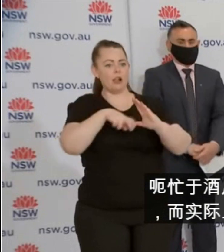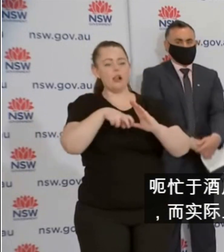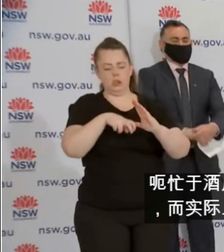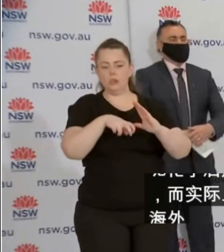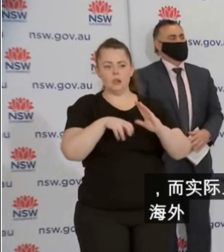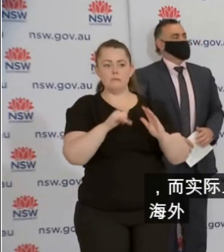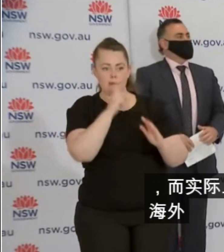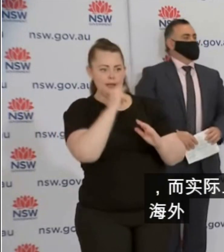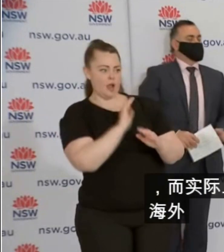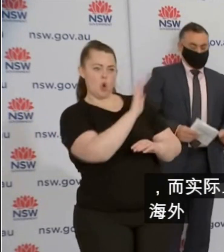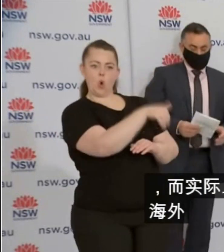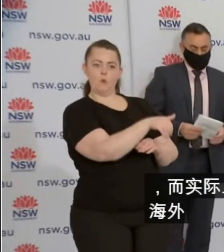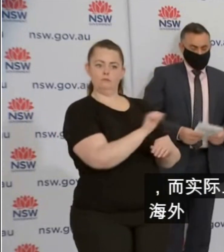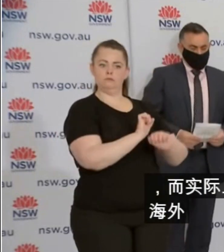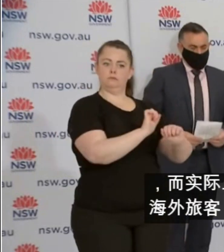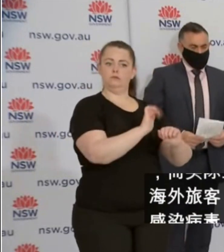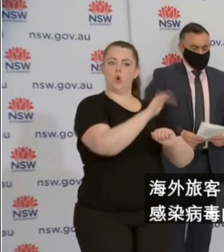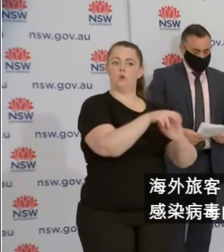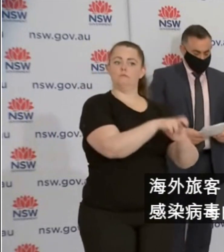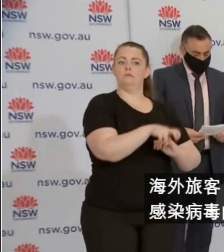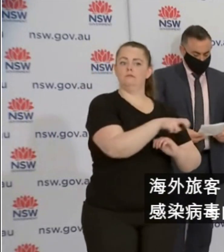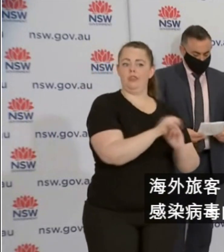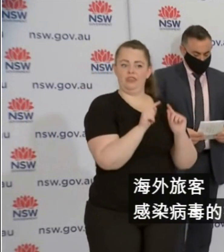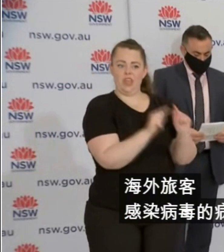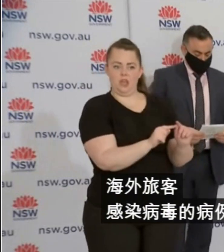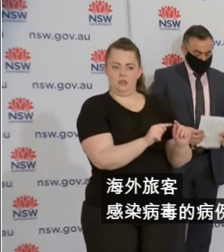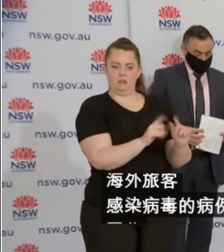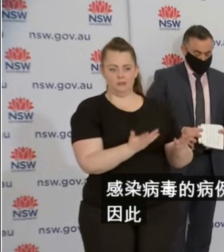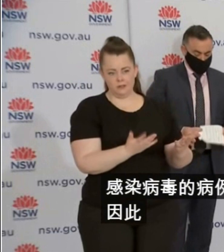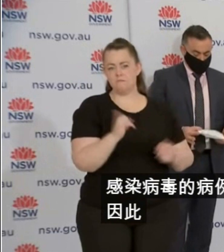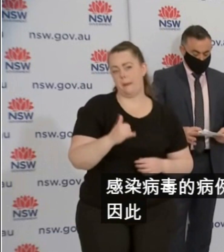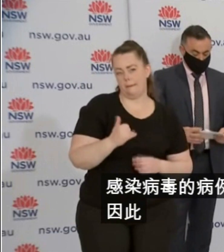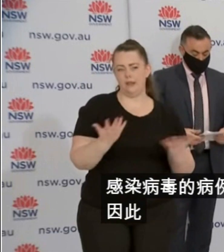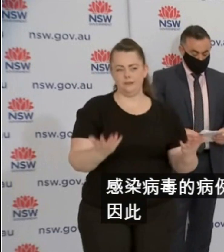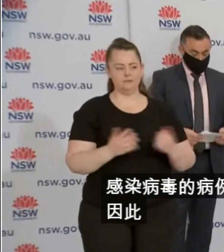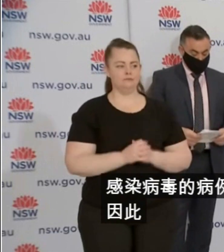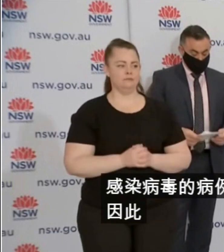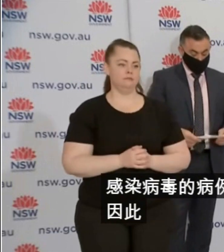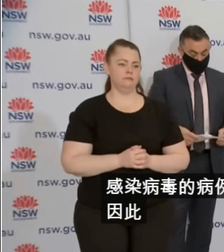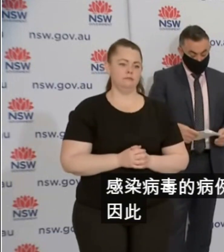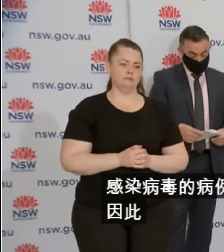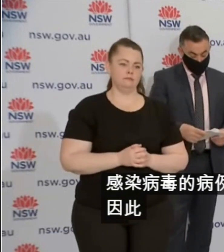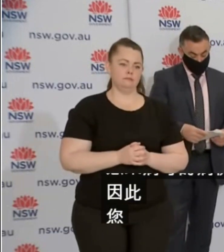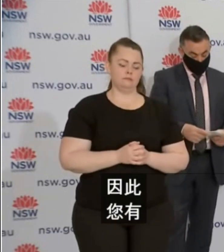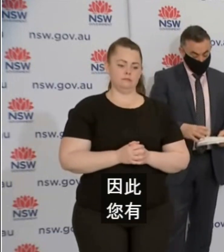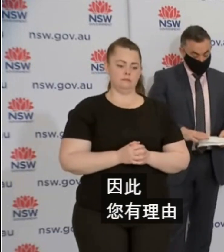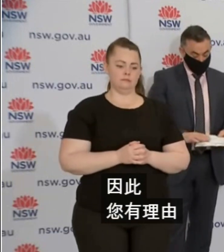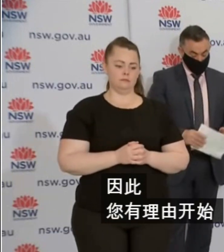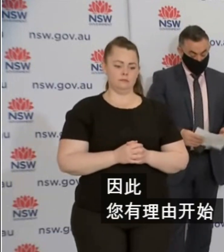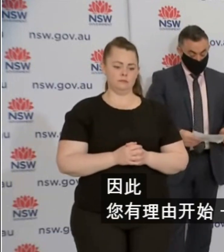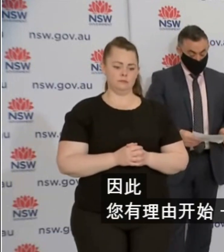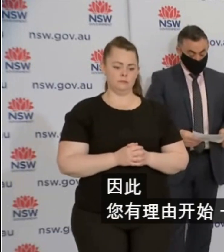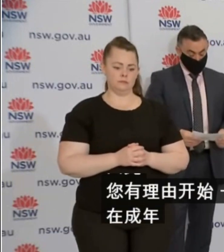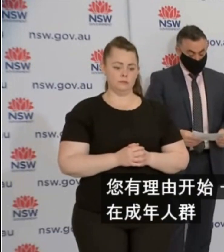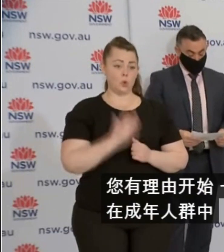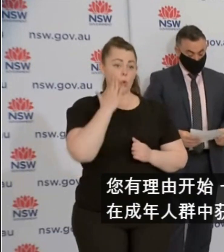only a handful of cases in overseas travellers with the virus, and yet significantly more in the community. So it stands to reason that you start, once you have a